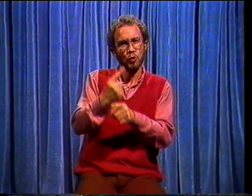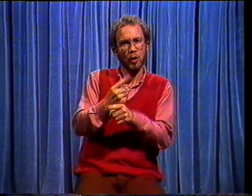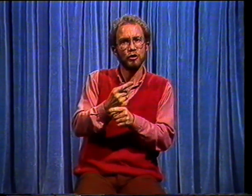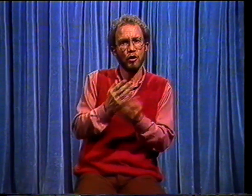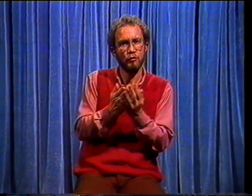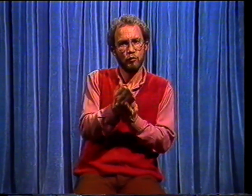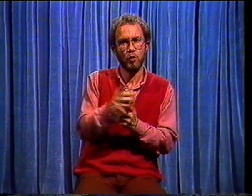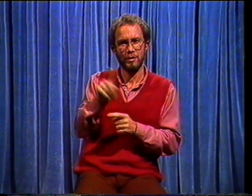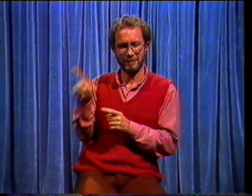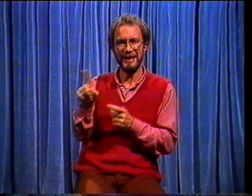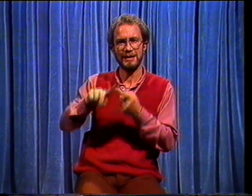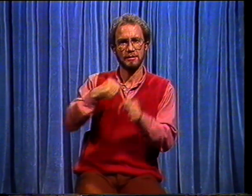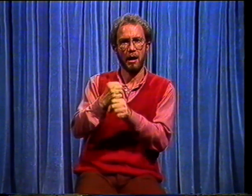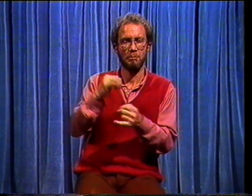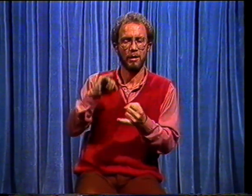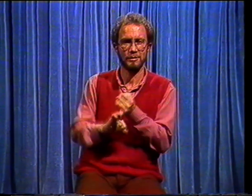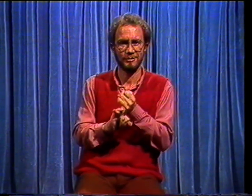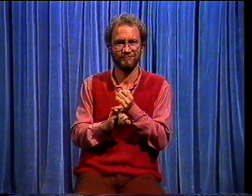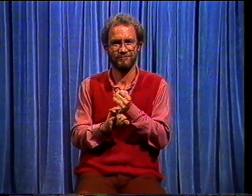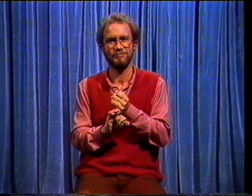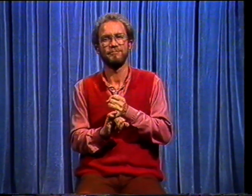talk us through these examples.